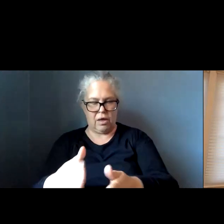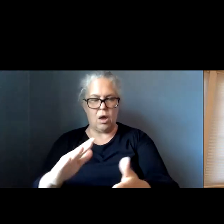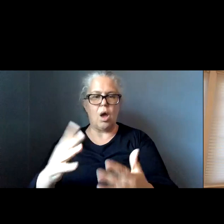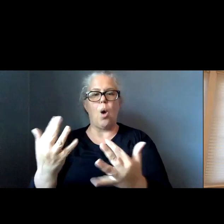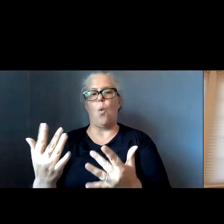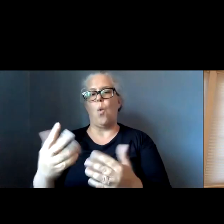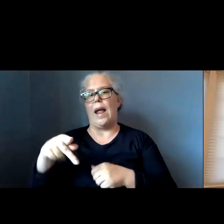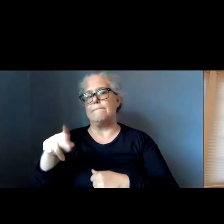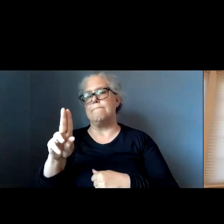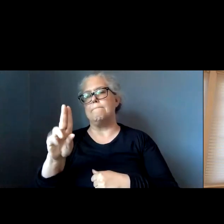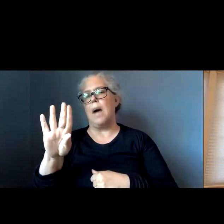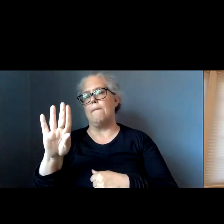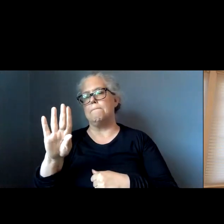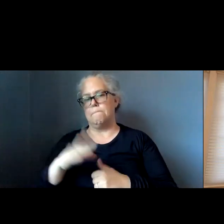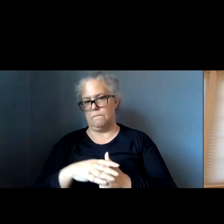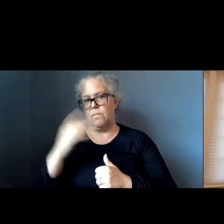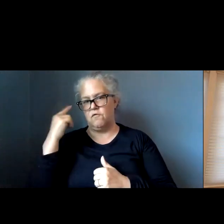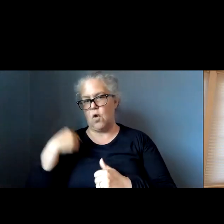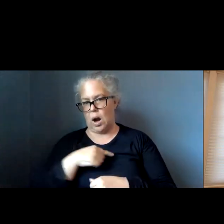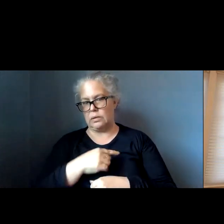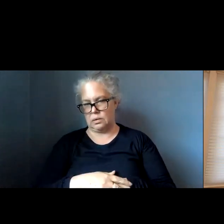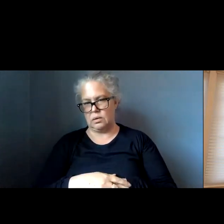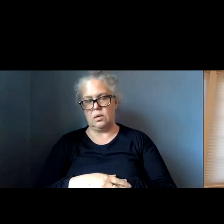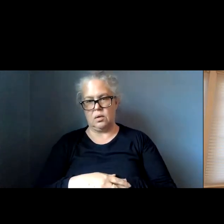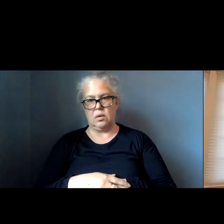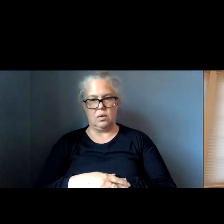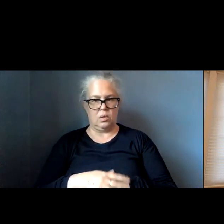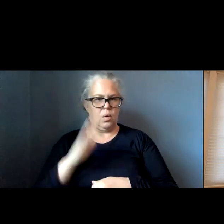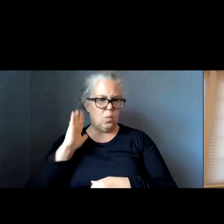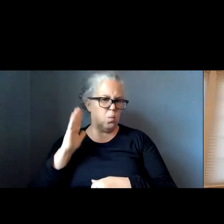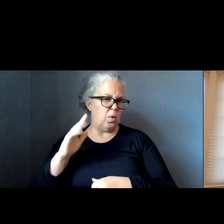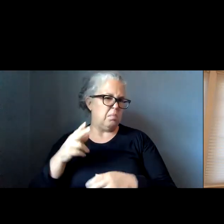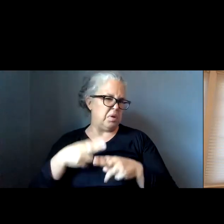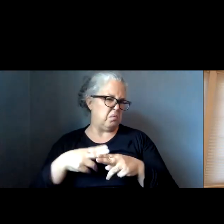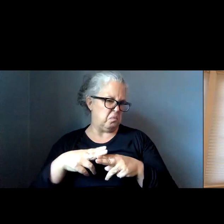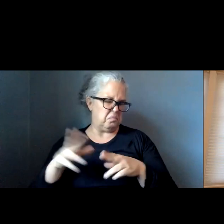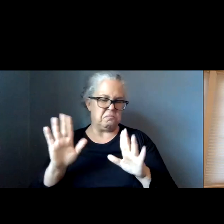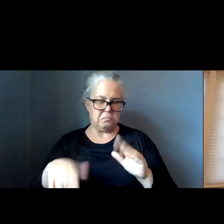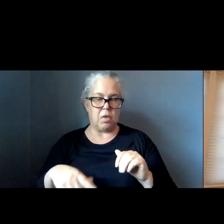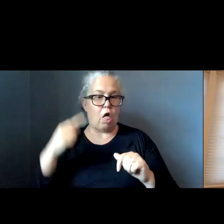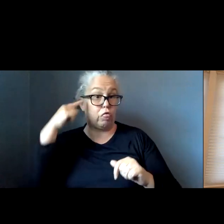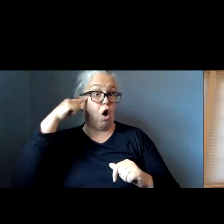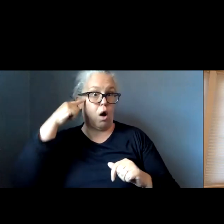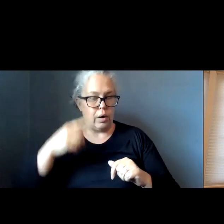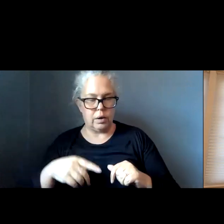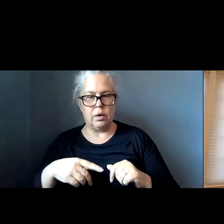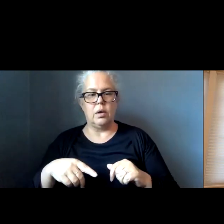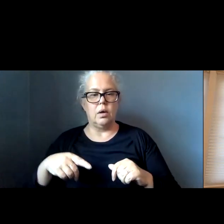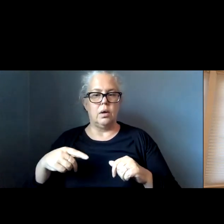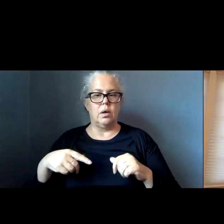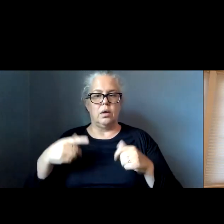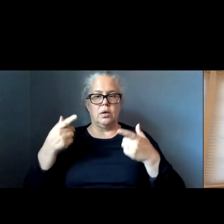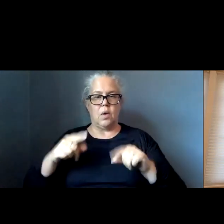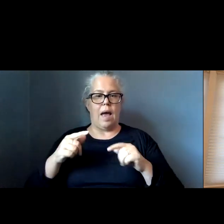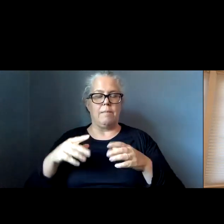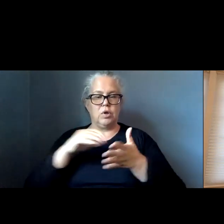the pub down at the bottom of the mountain. And we would be down shortly, I thought. And so off they went, and Barbara and I